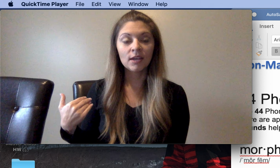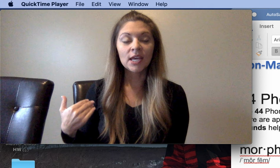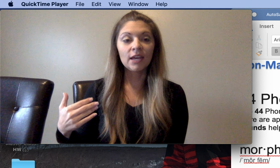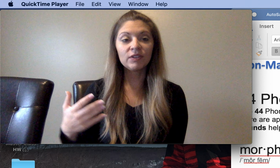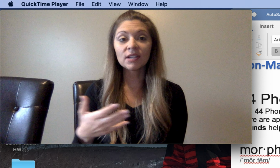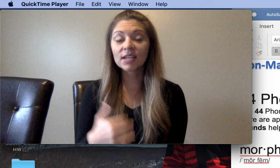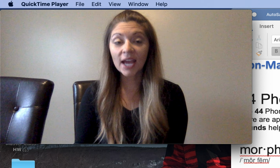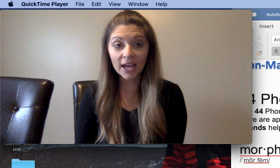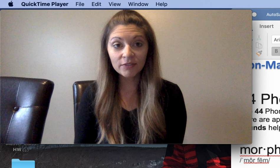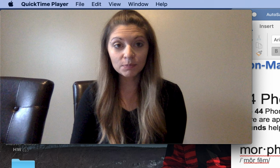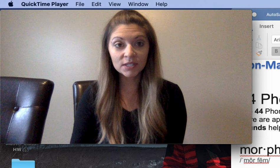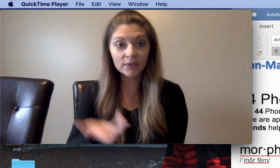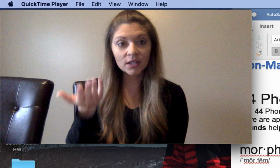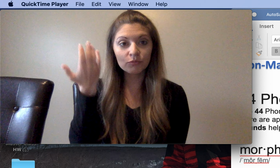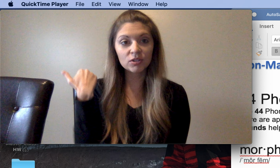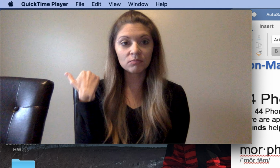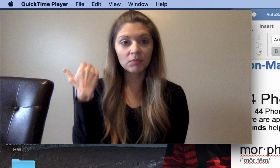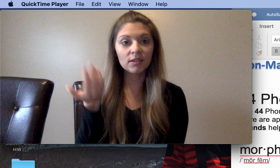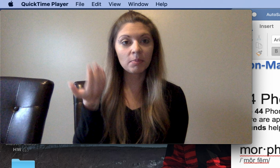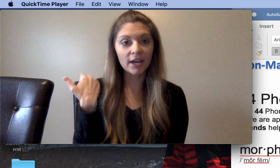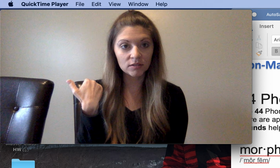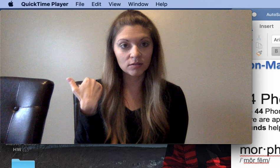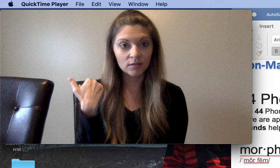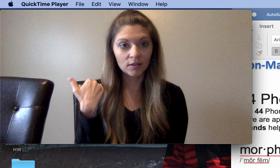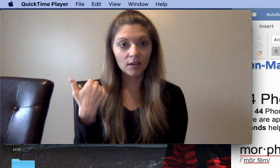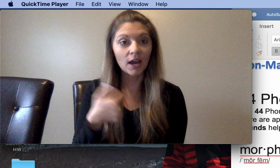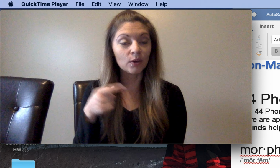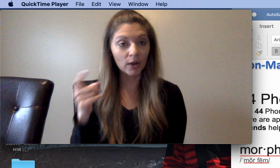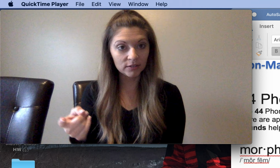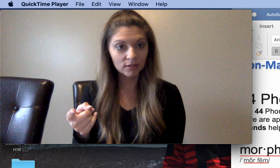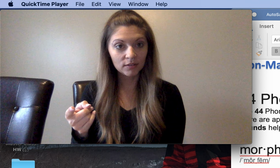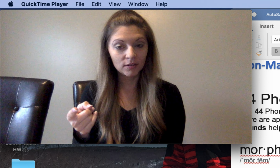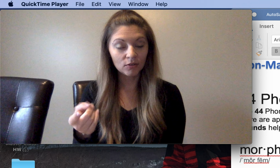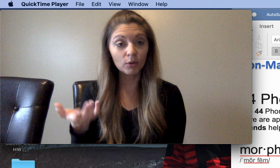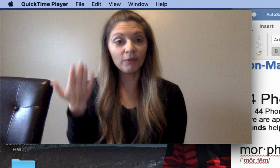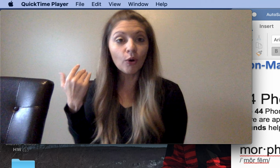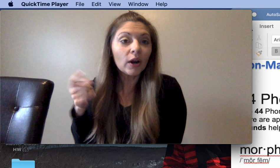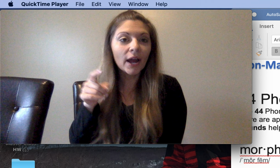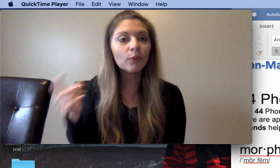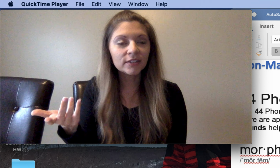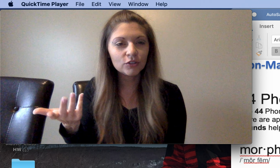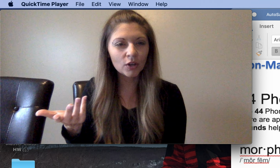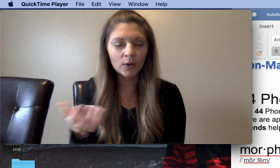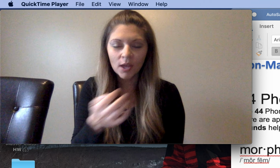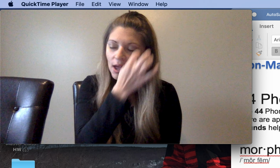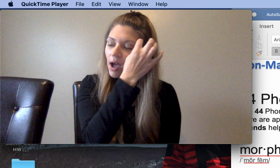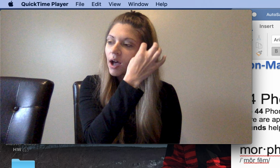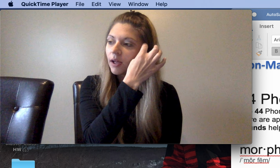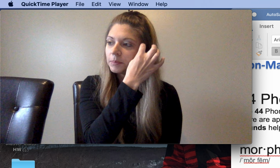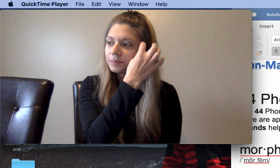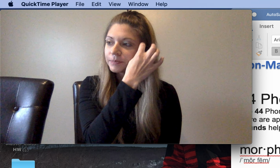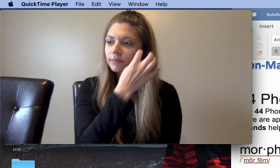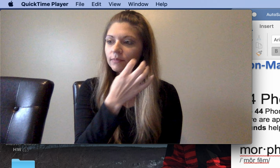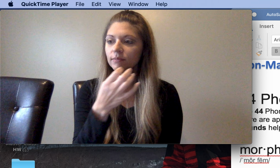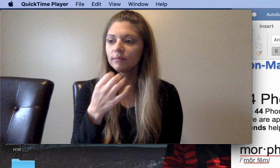tense. If it doesn't have a specific time, just in the past, I went. Or before I went,